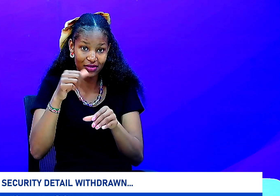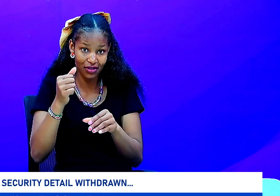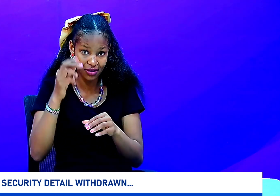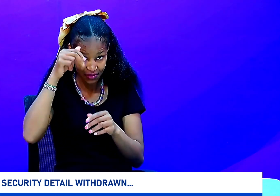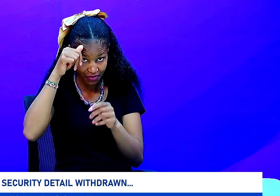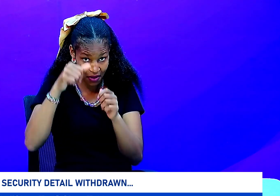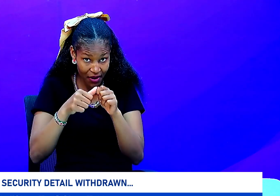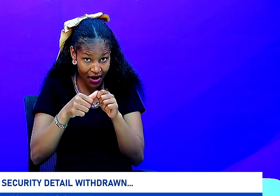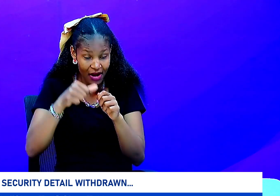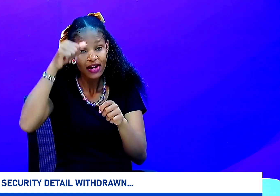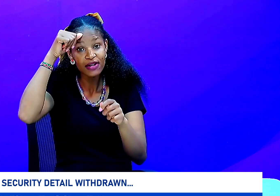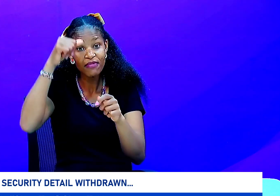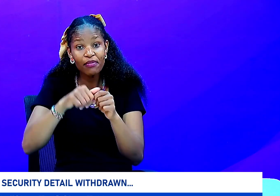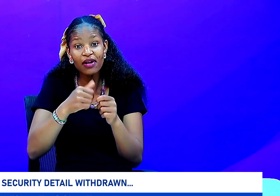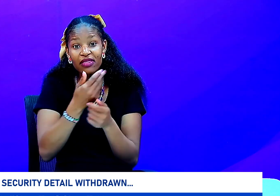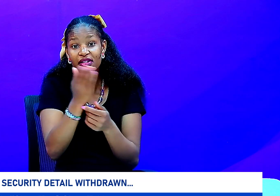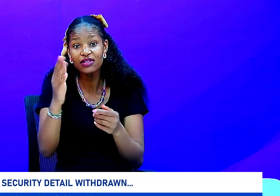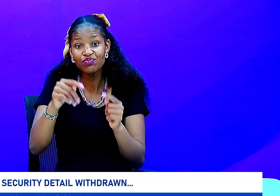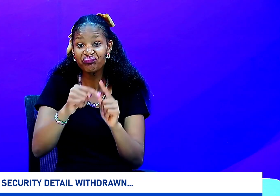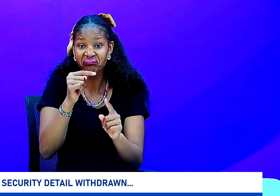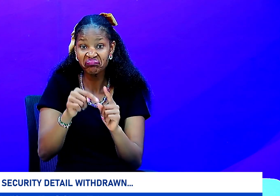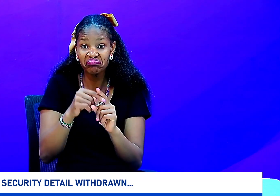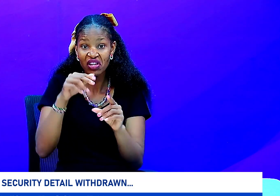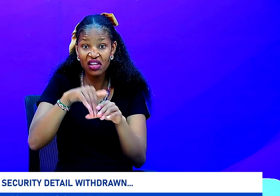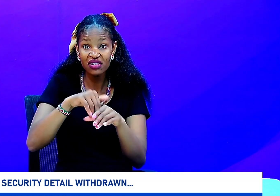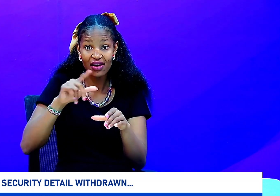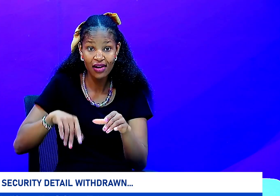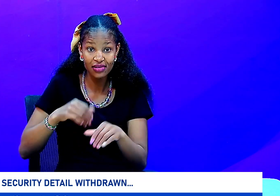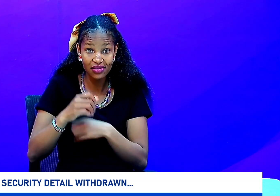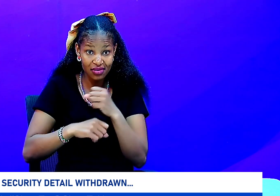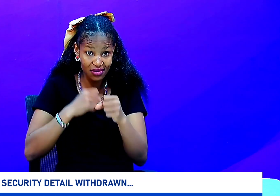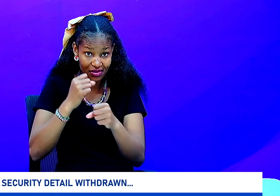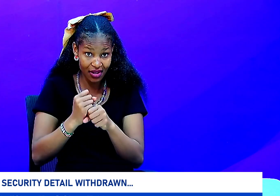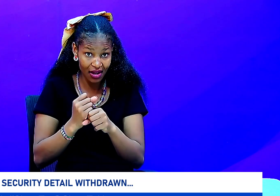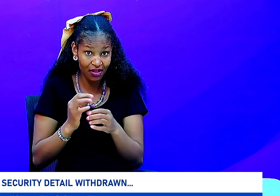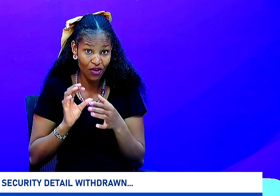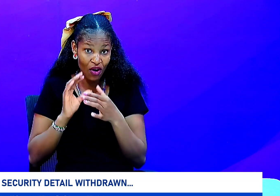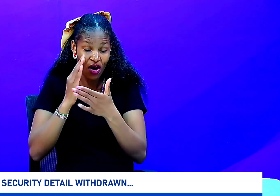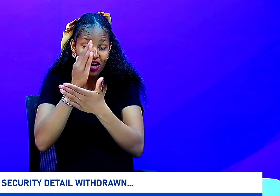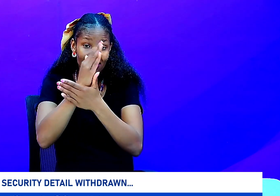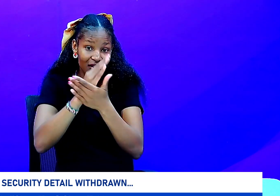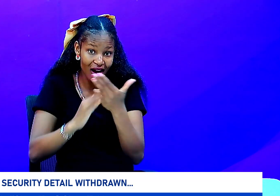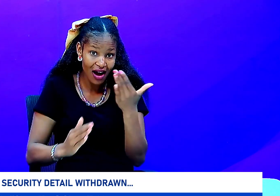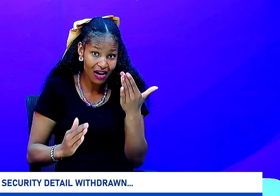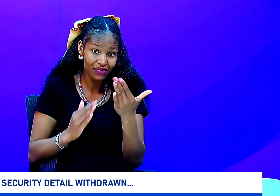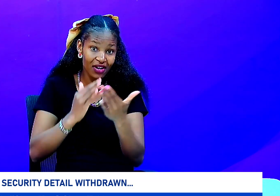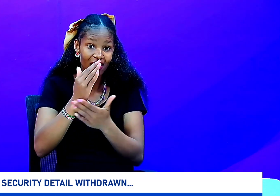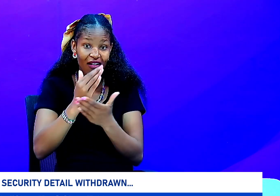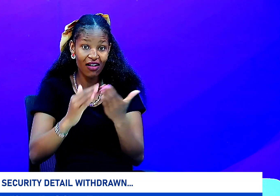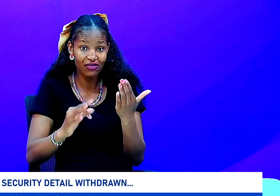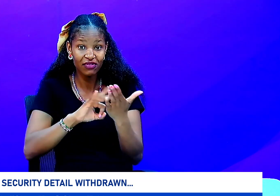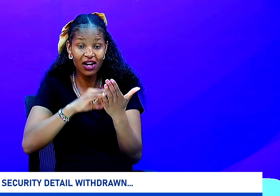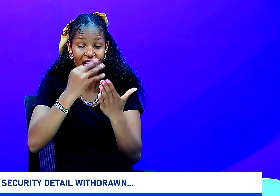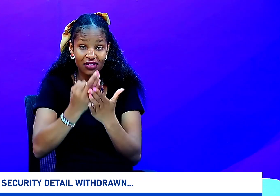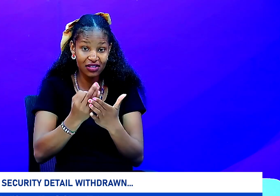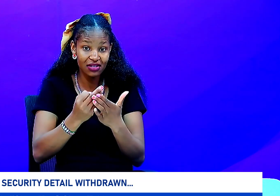25th Wednesday in remembrance of those killed in last year's anti-finance bill